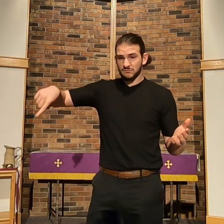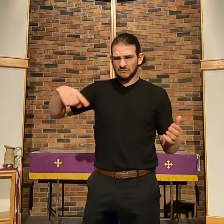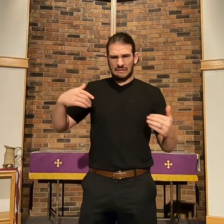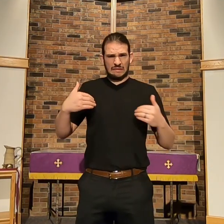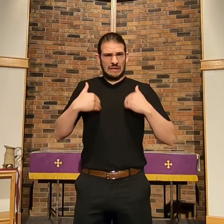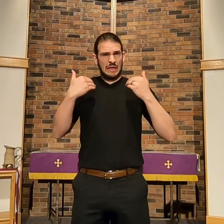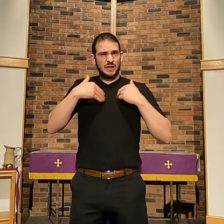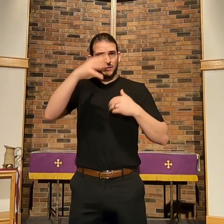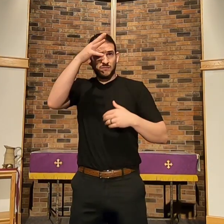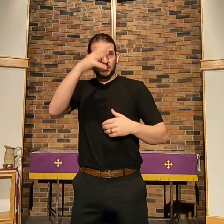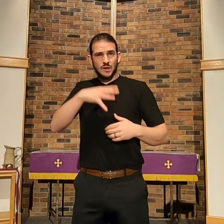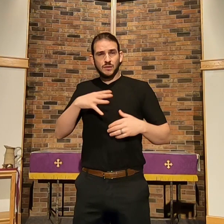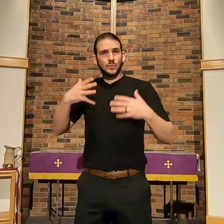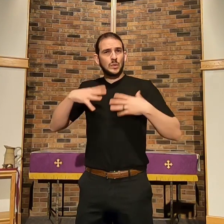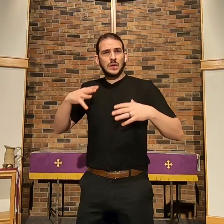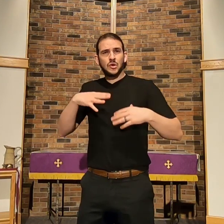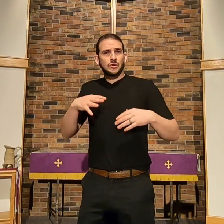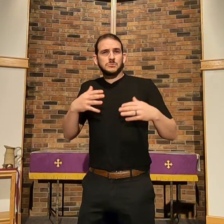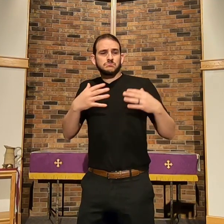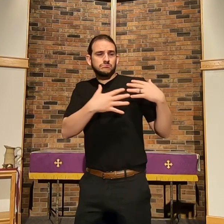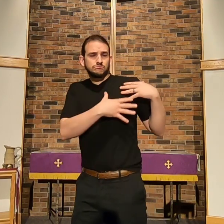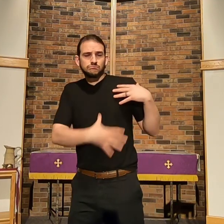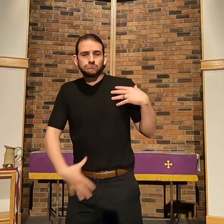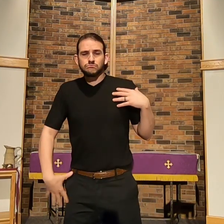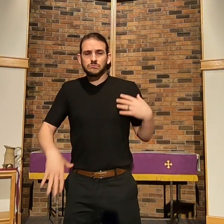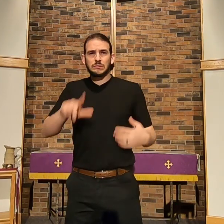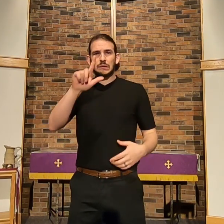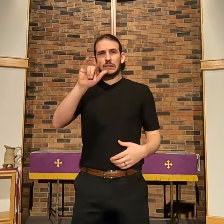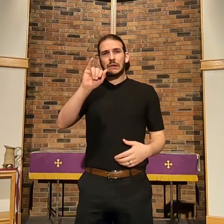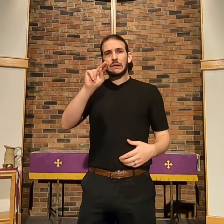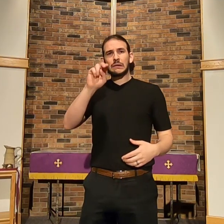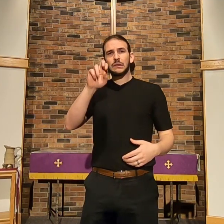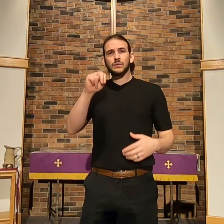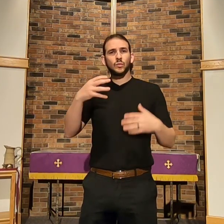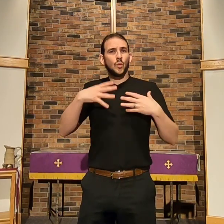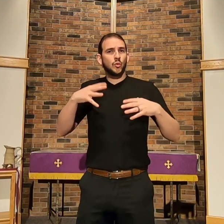One of them was a young man who was wearing only a linen cloth.